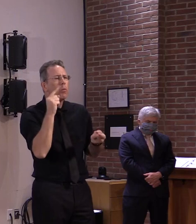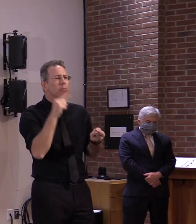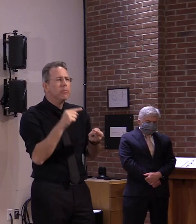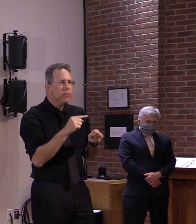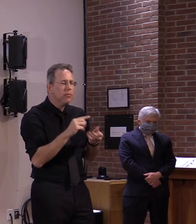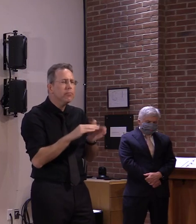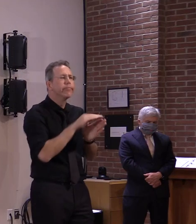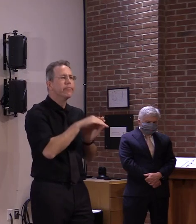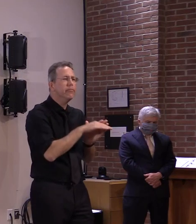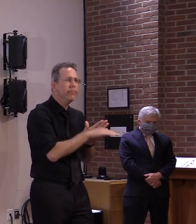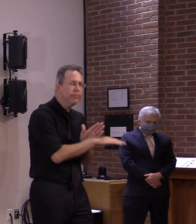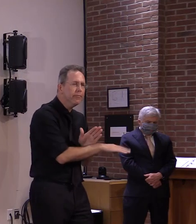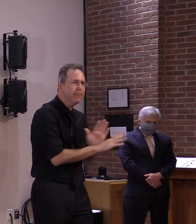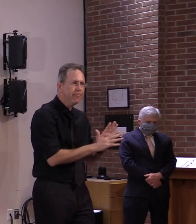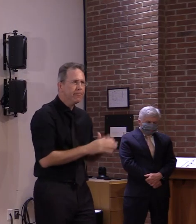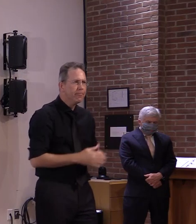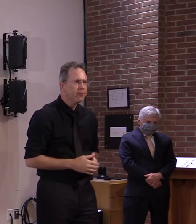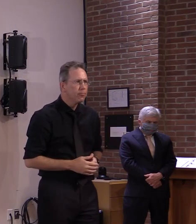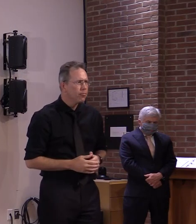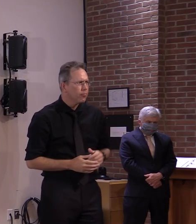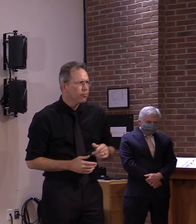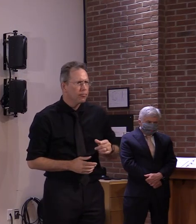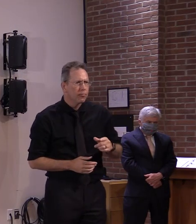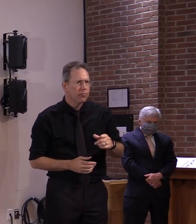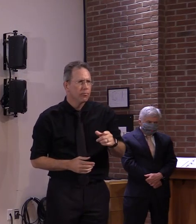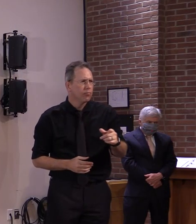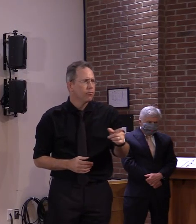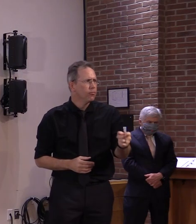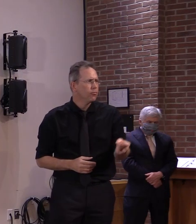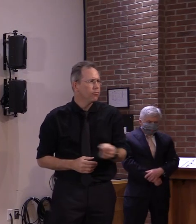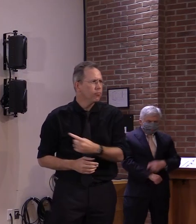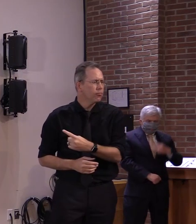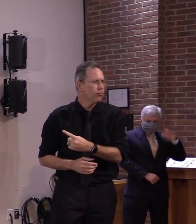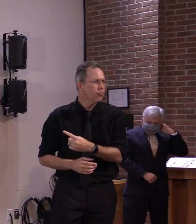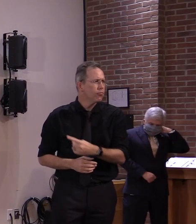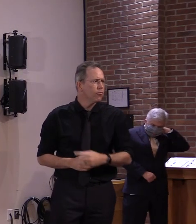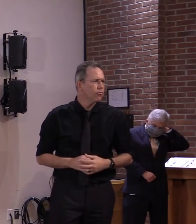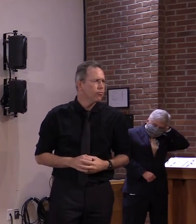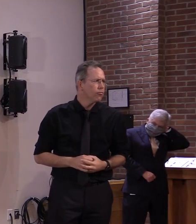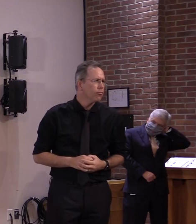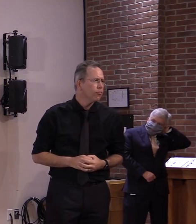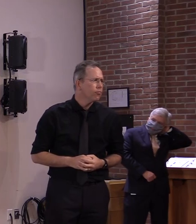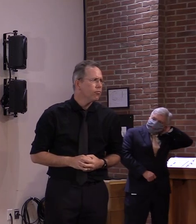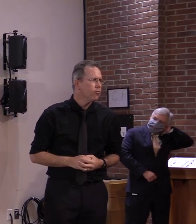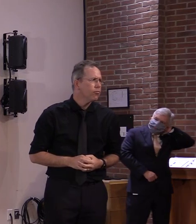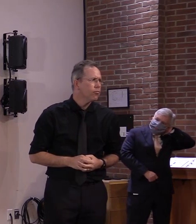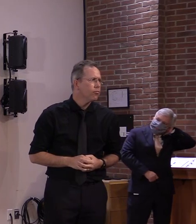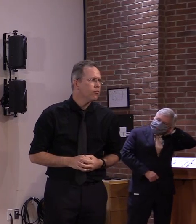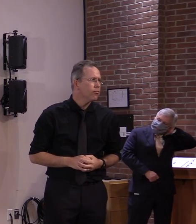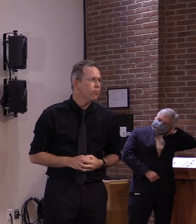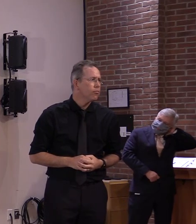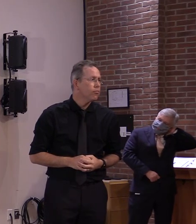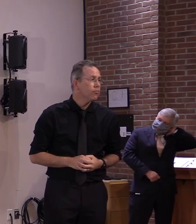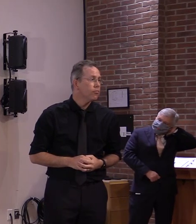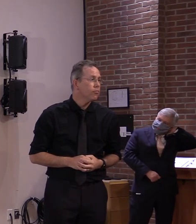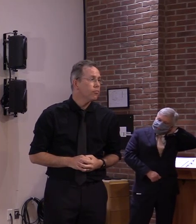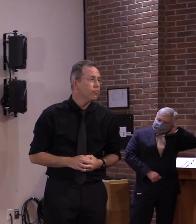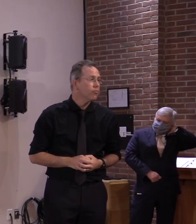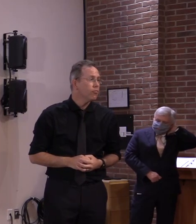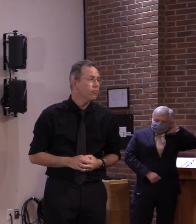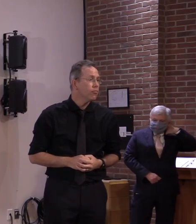And perhaps you might even see a bump with employers looking for workers. Earlier in the week, your